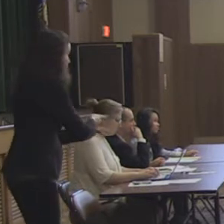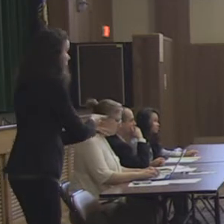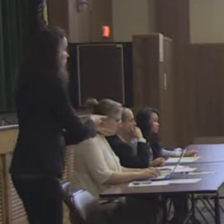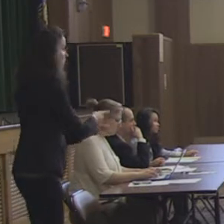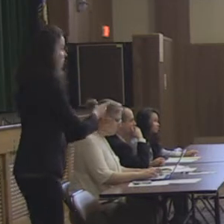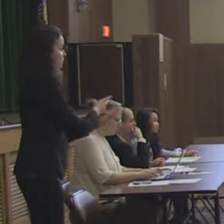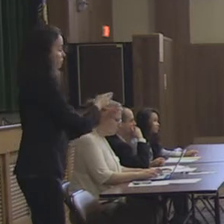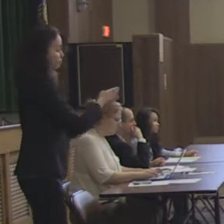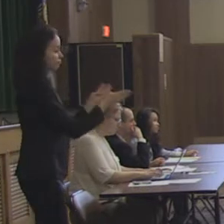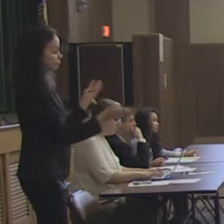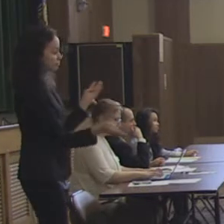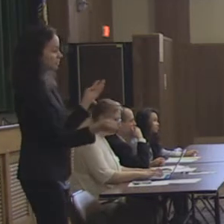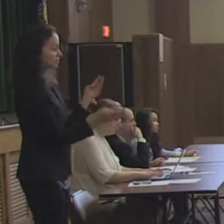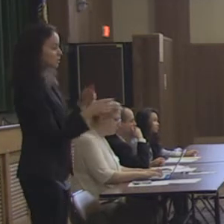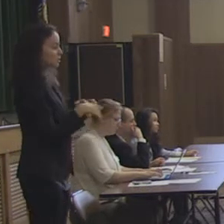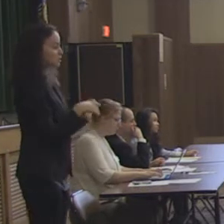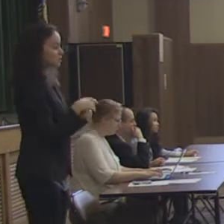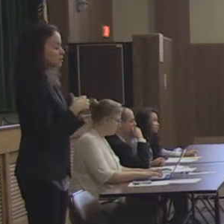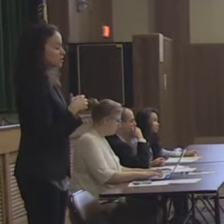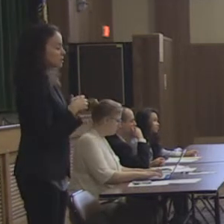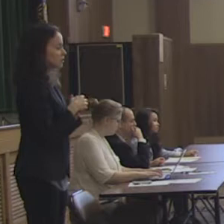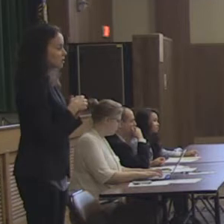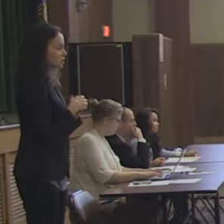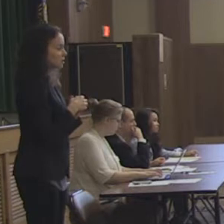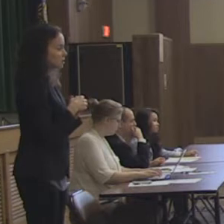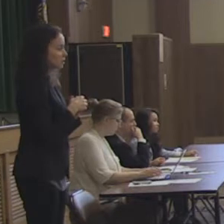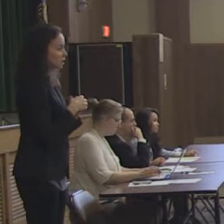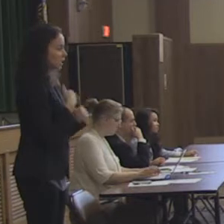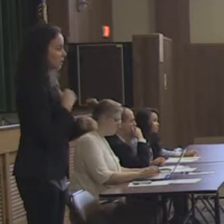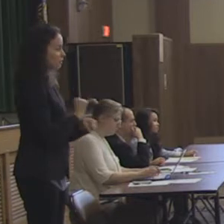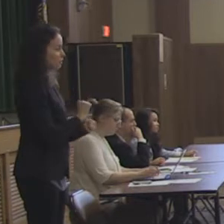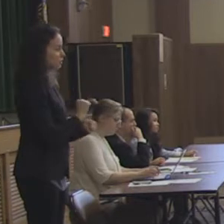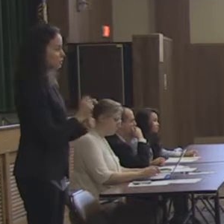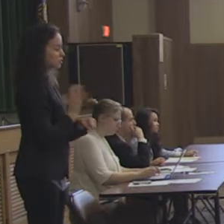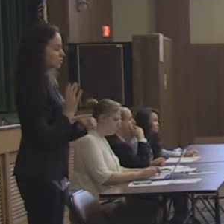areas. Facilities before they come back. I've worked the